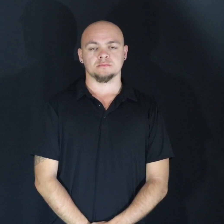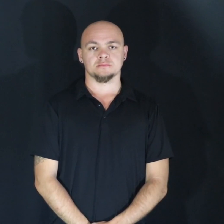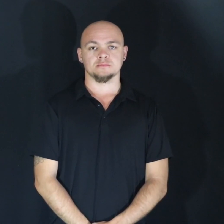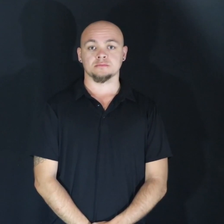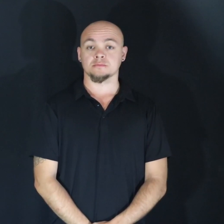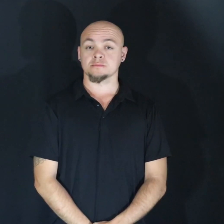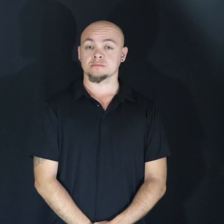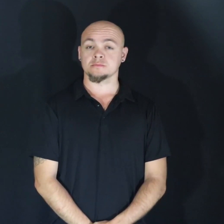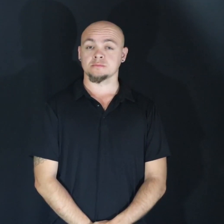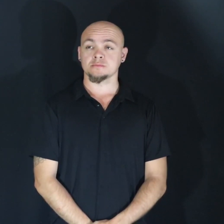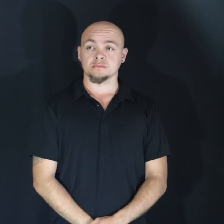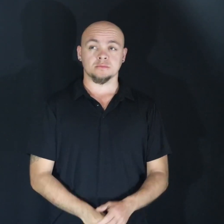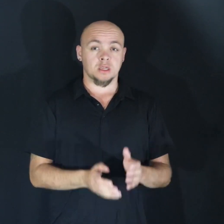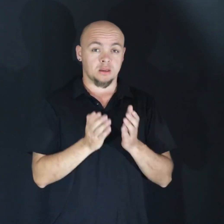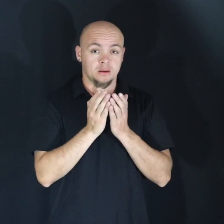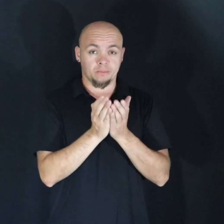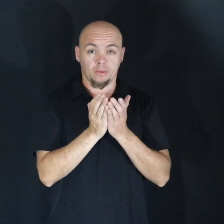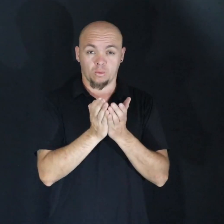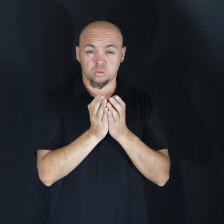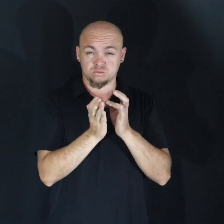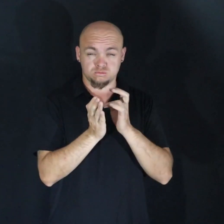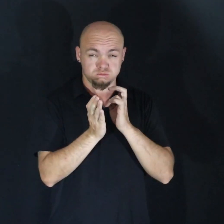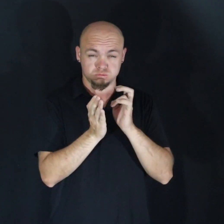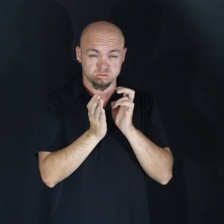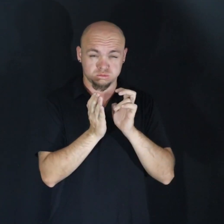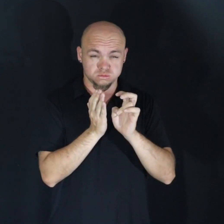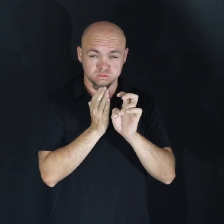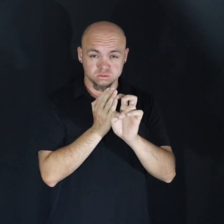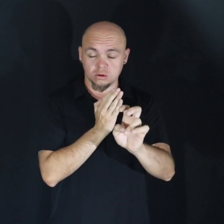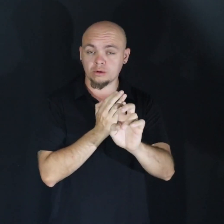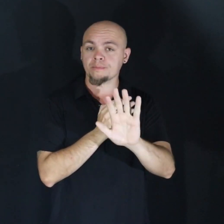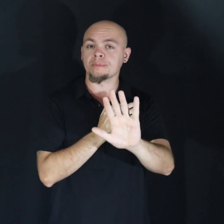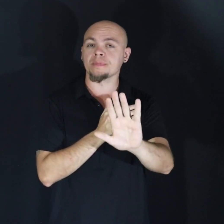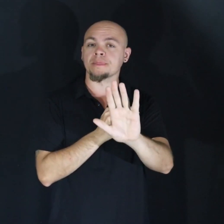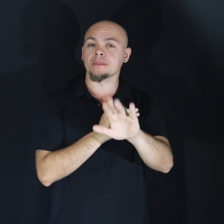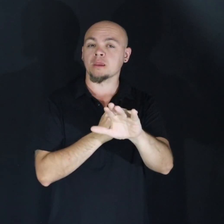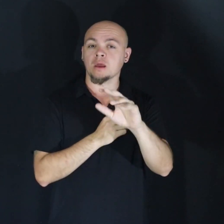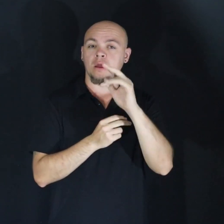Traveling on this ferry, I invite you to reflect.